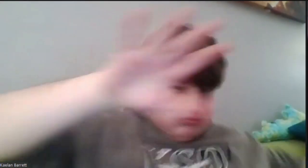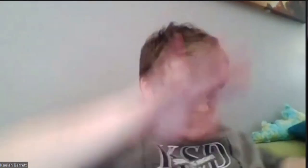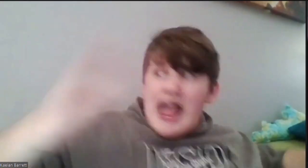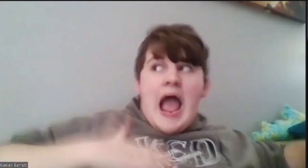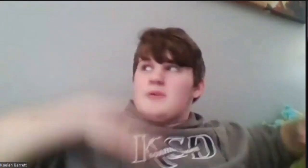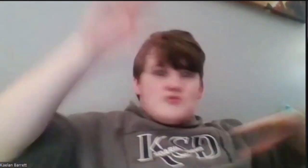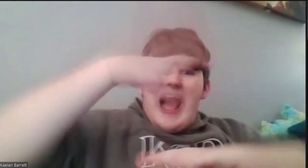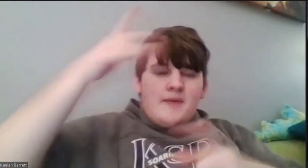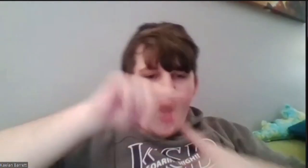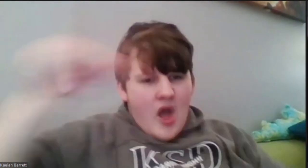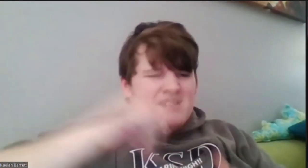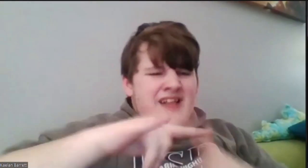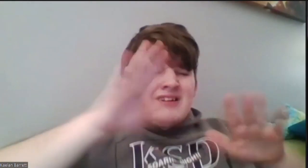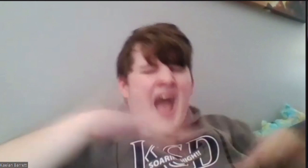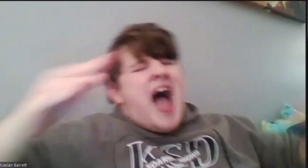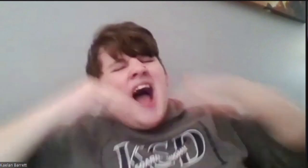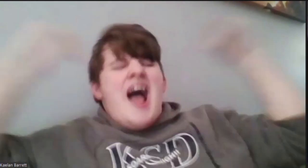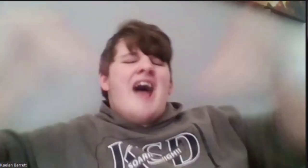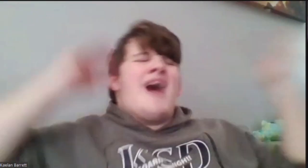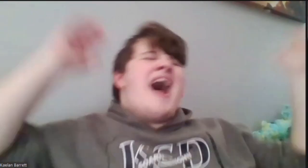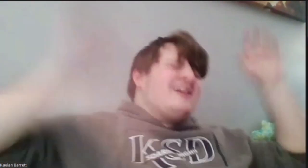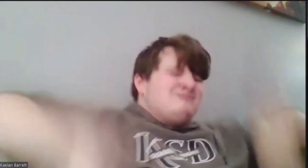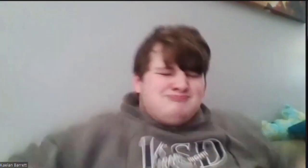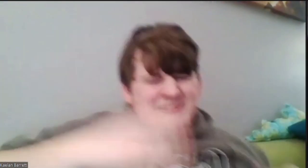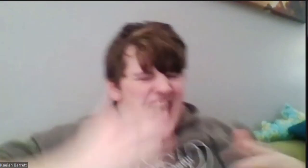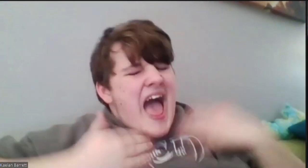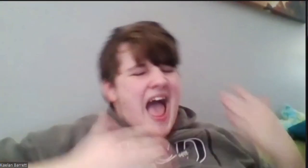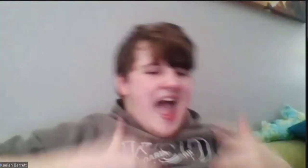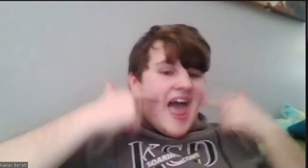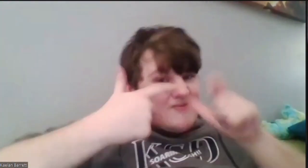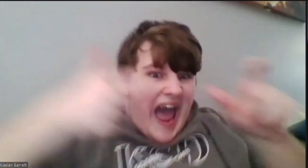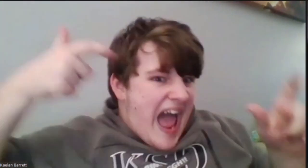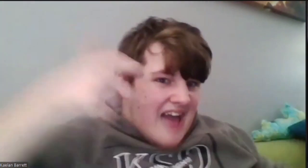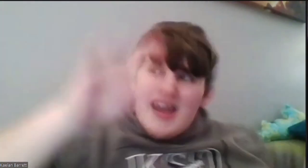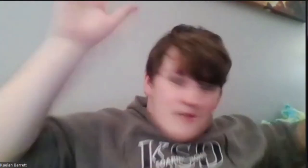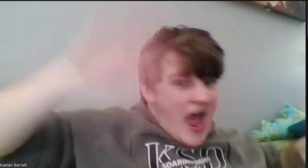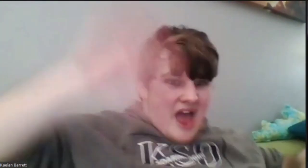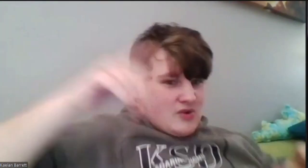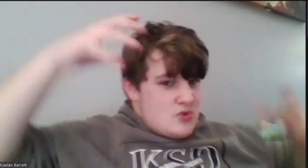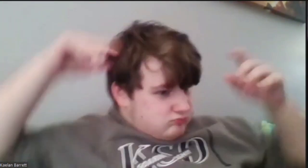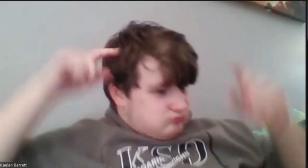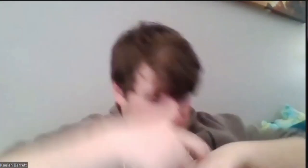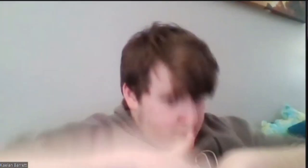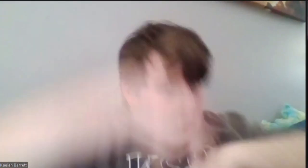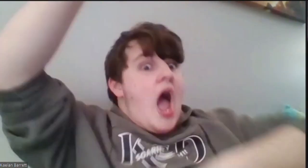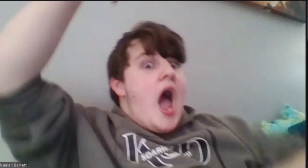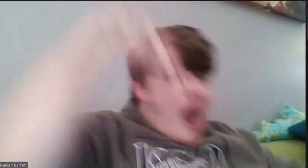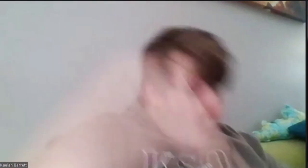He jumps on a sleigh or with some kids and he's playing. He's laughing. And he's running through